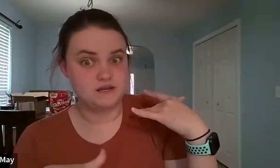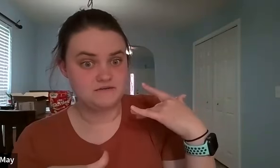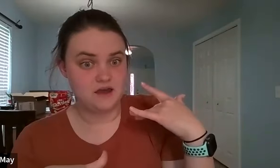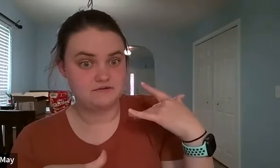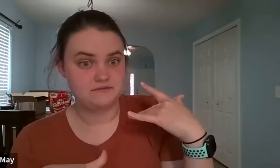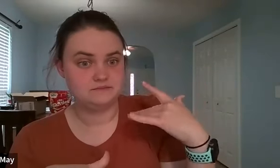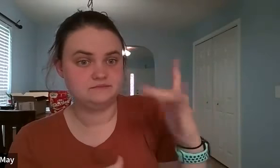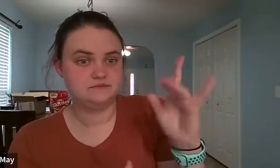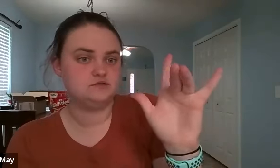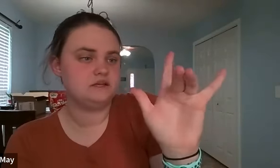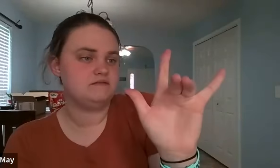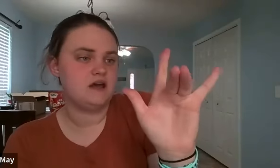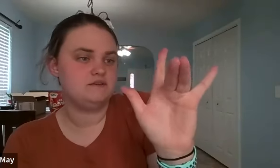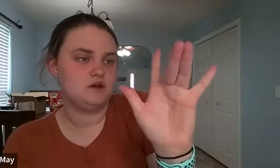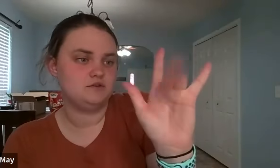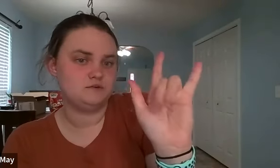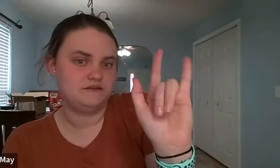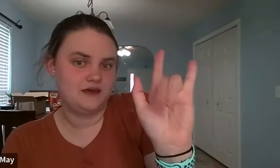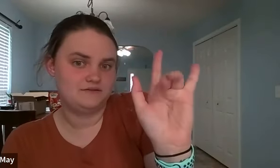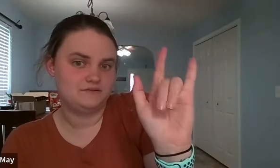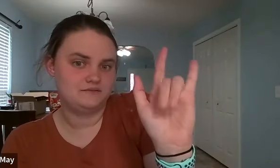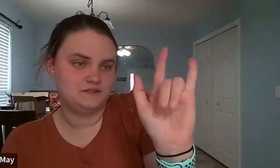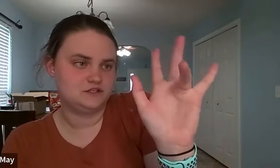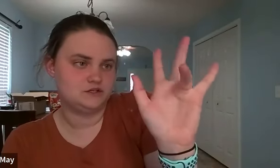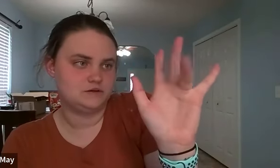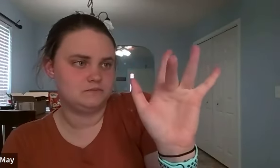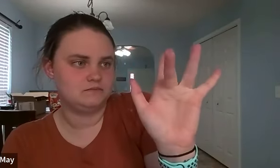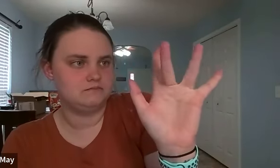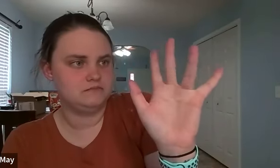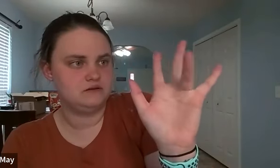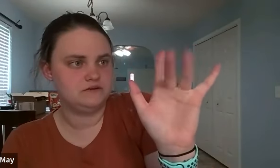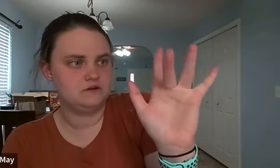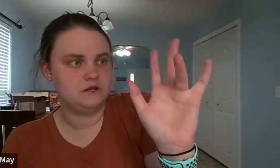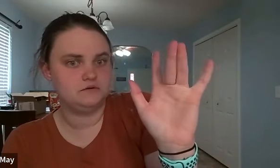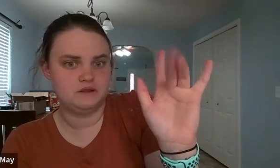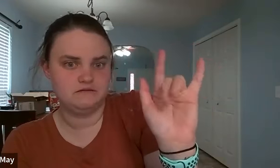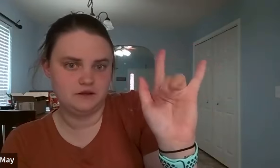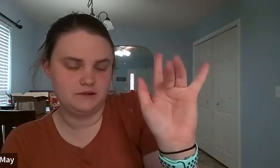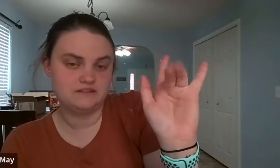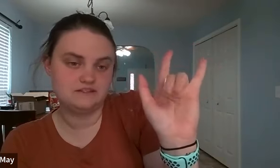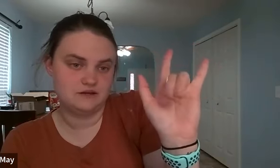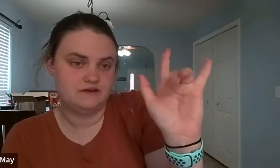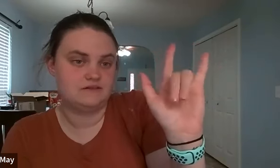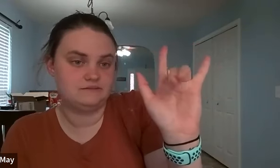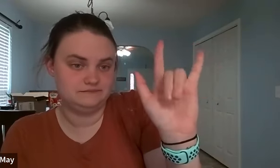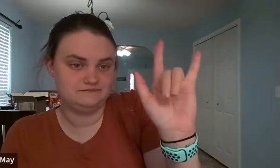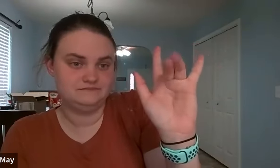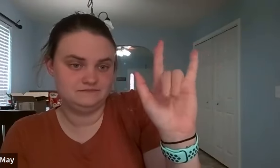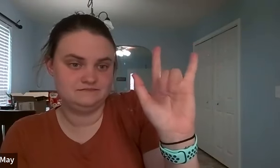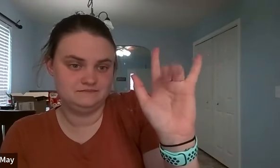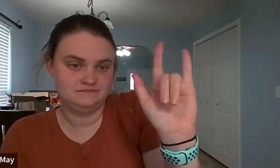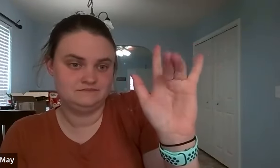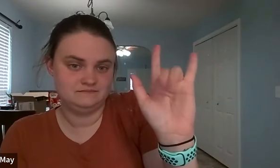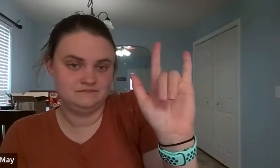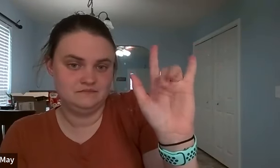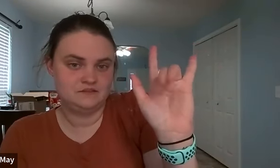25, you go 25. It's your middle finger and your ring finger bounce, 25. It's